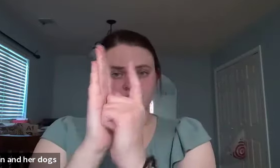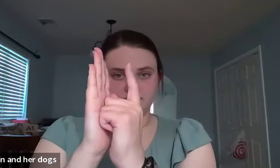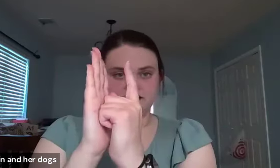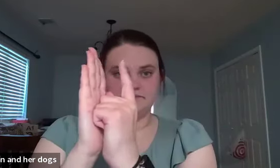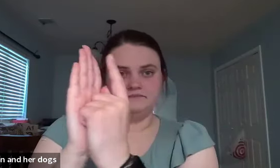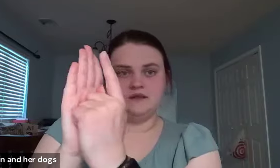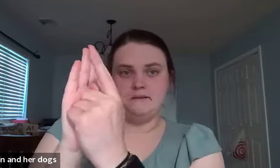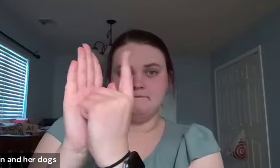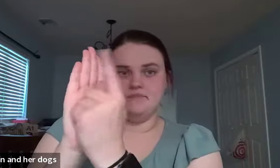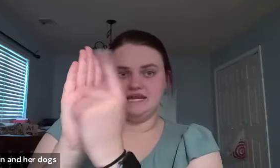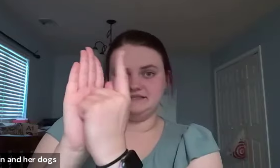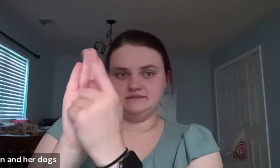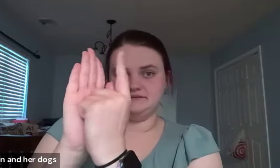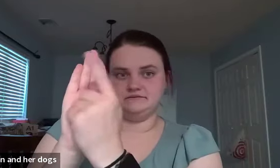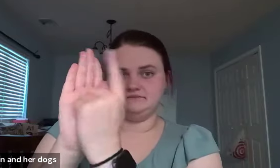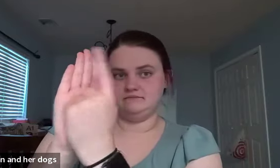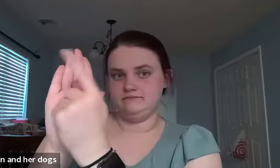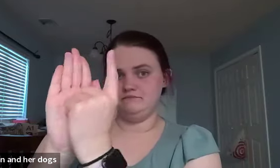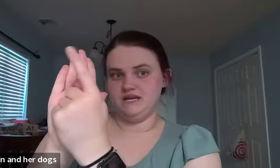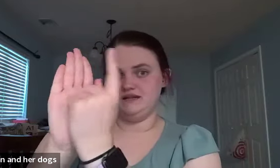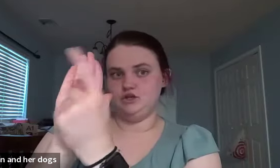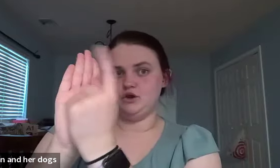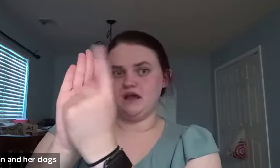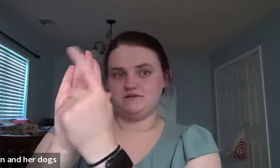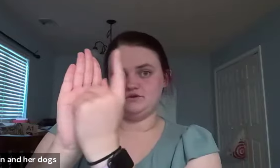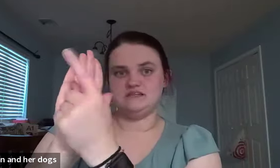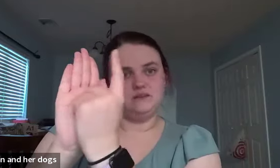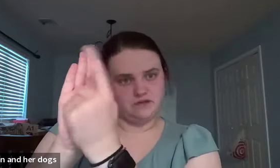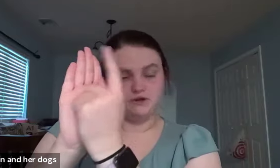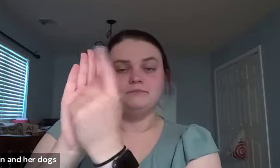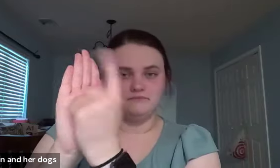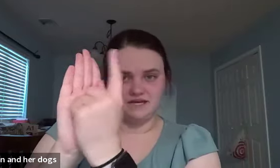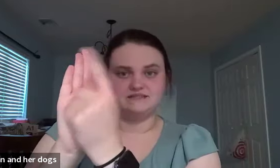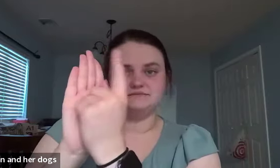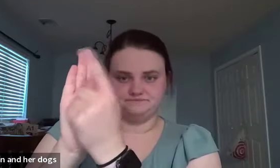put it on top, minute, minute. And you go back and forth slightly bigger, minute.